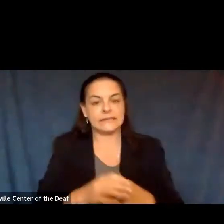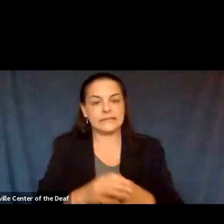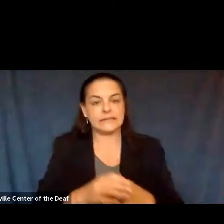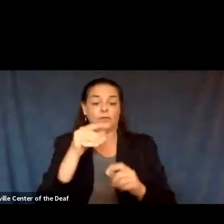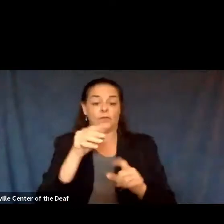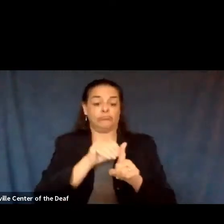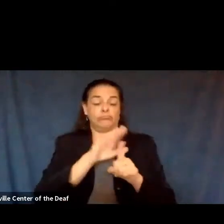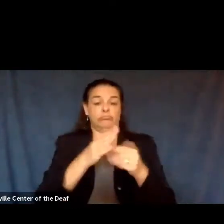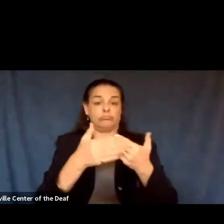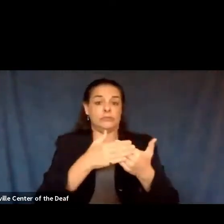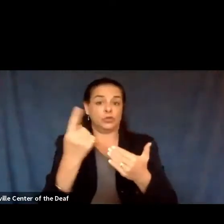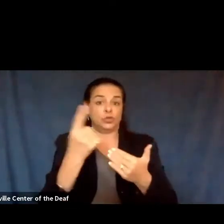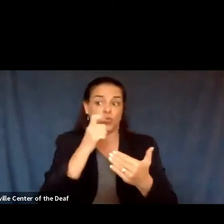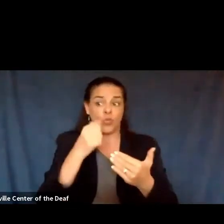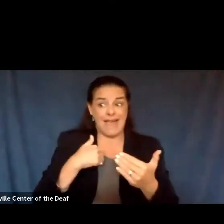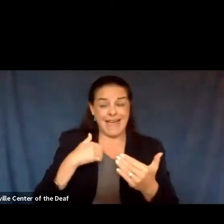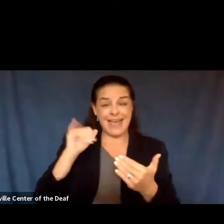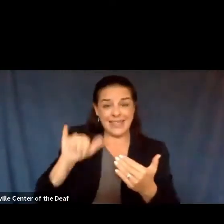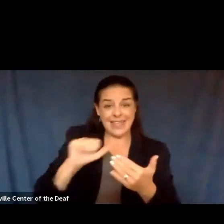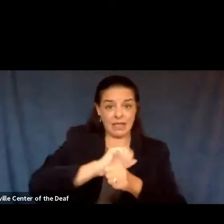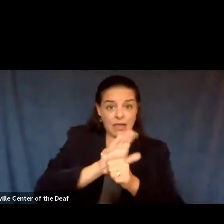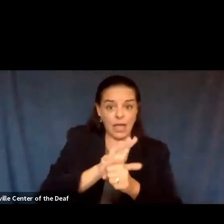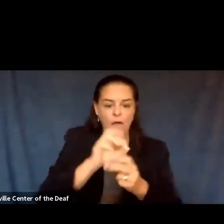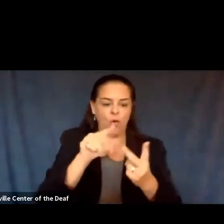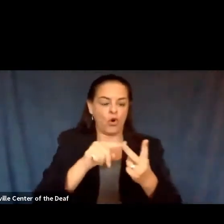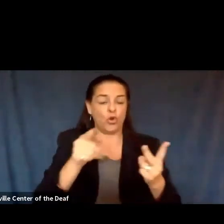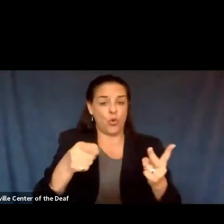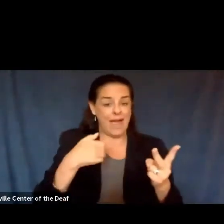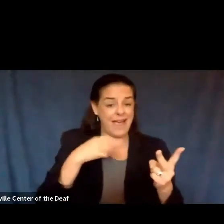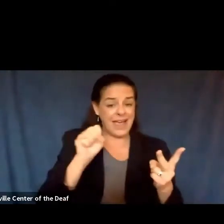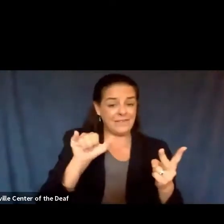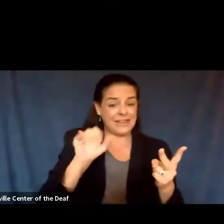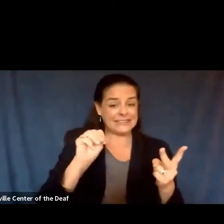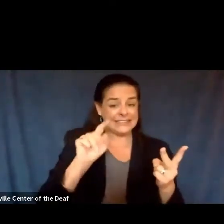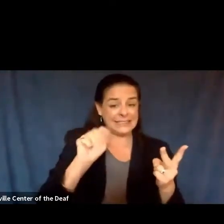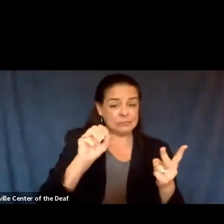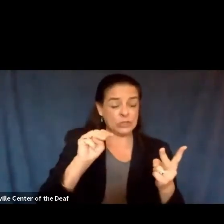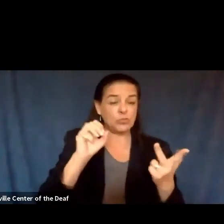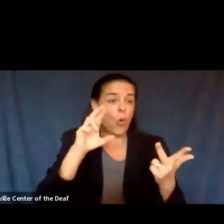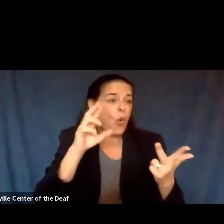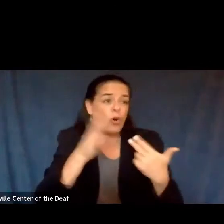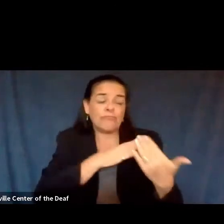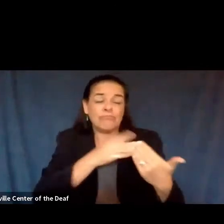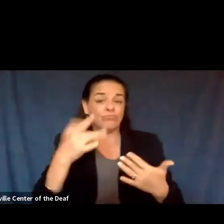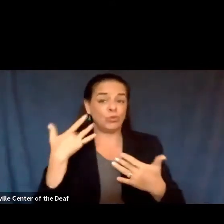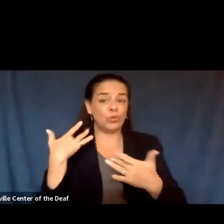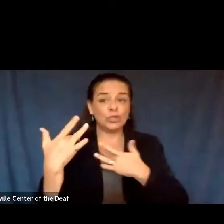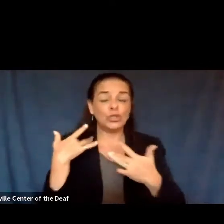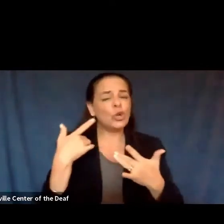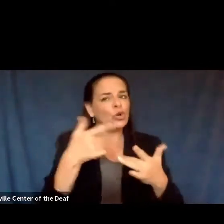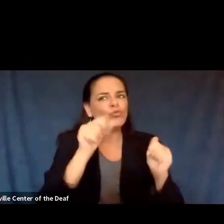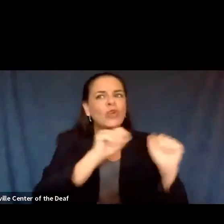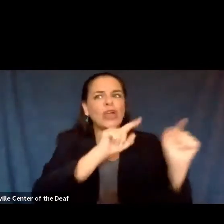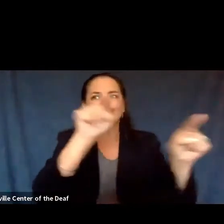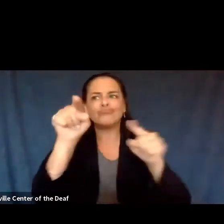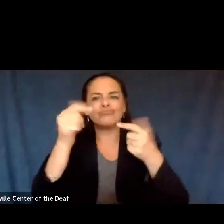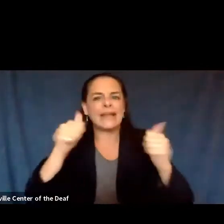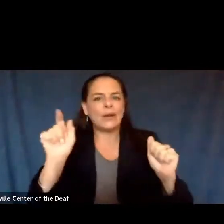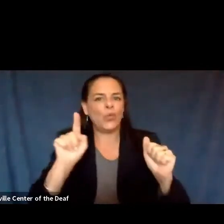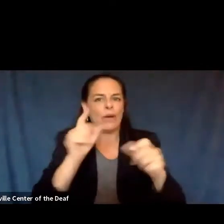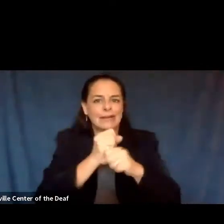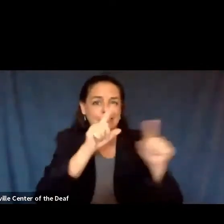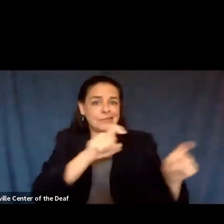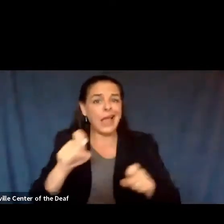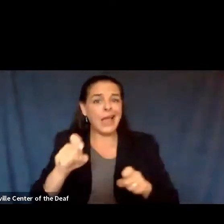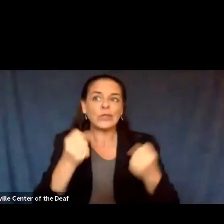exposed to somebody that has COVID-19, if you're symptomatic, or if you're concerned, testing is available throughout the community. And we don't want